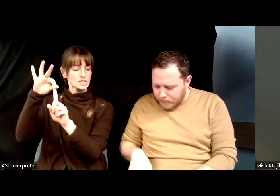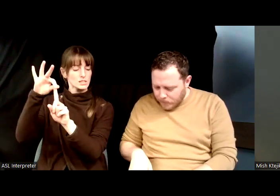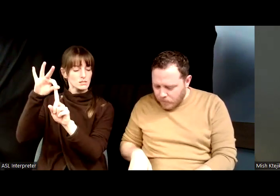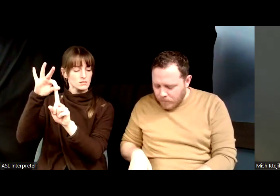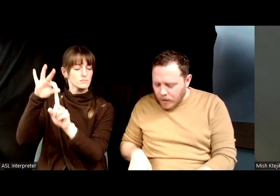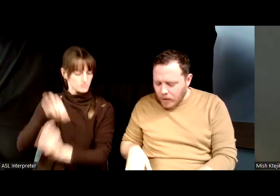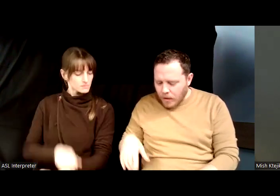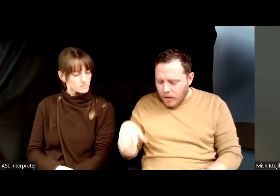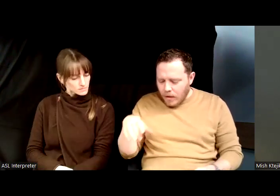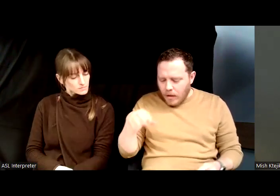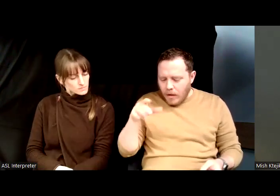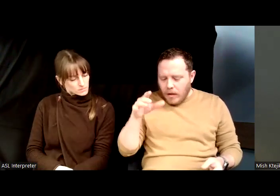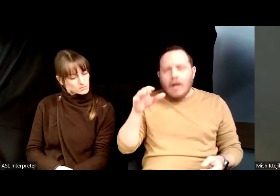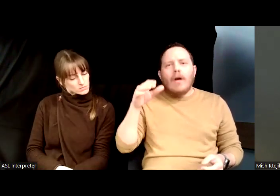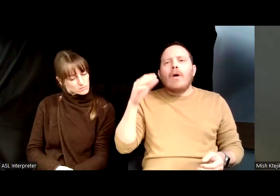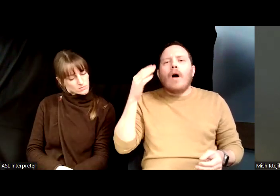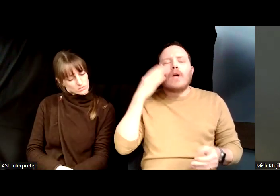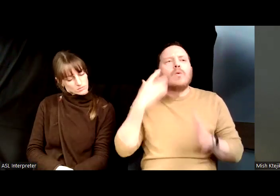situational and exceptions.